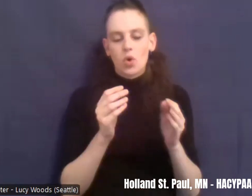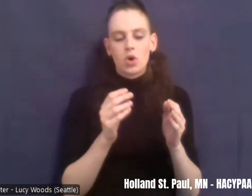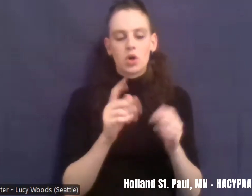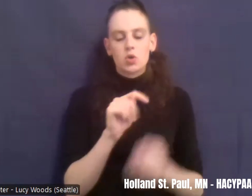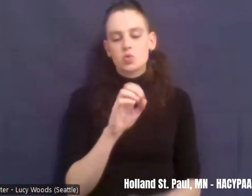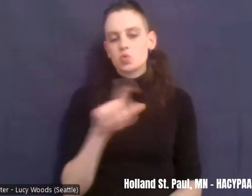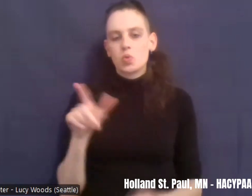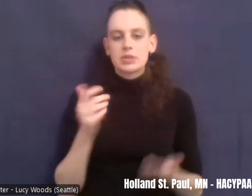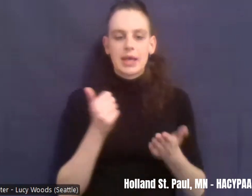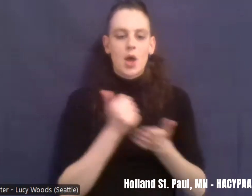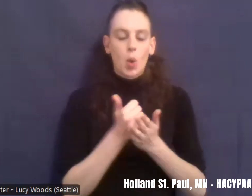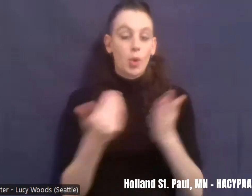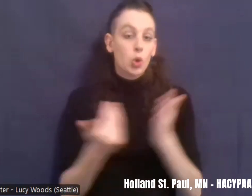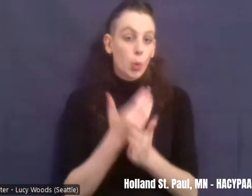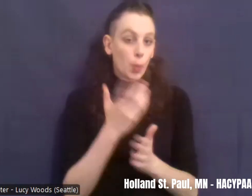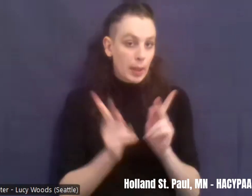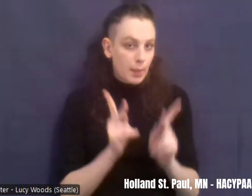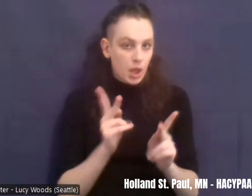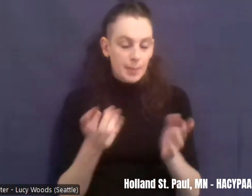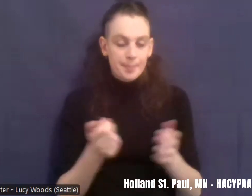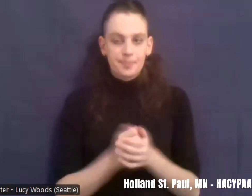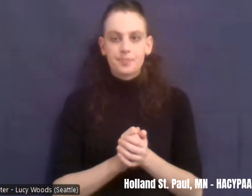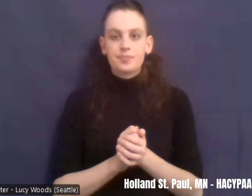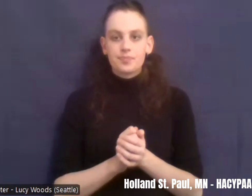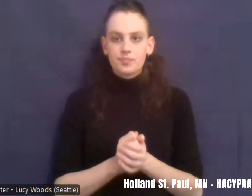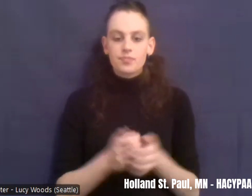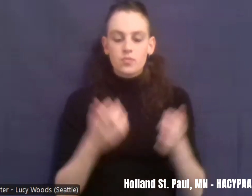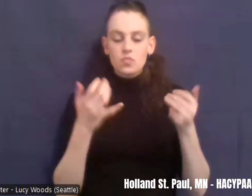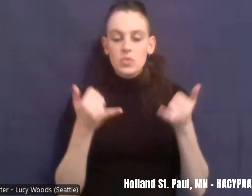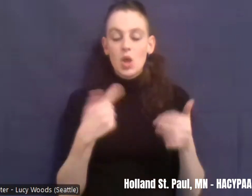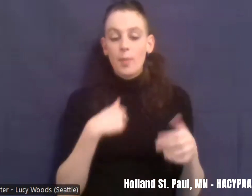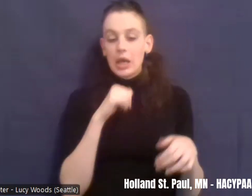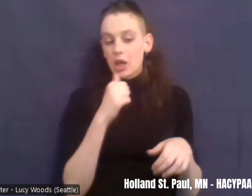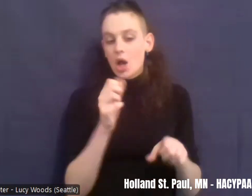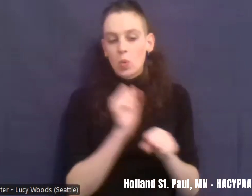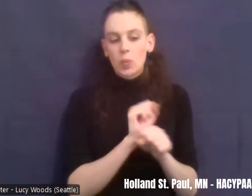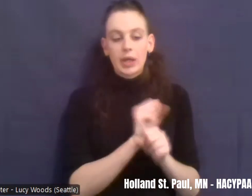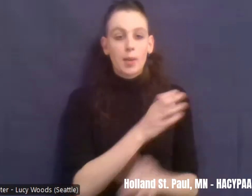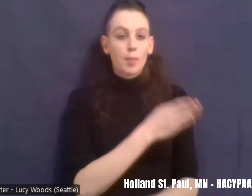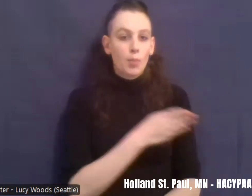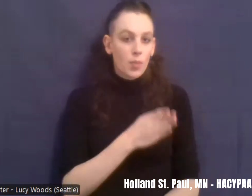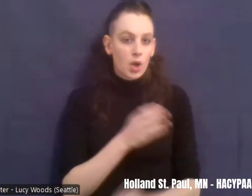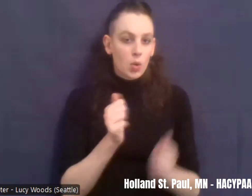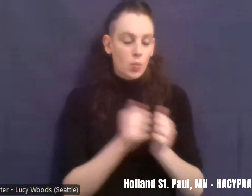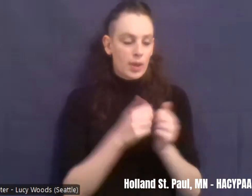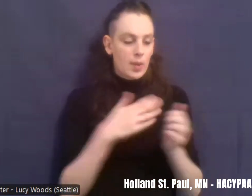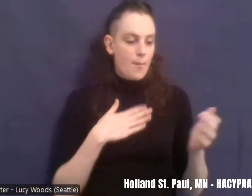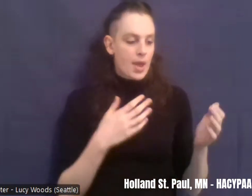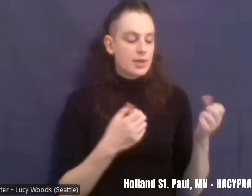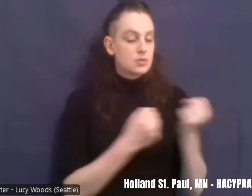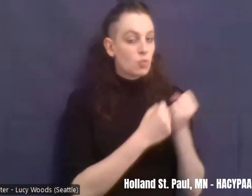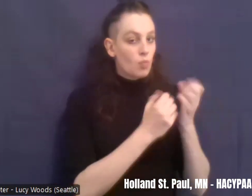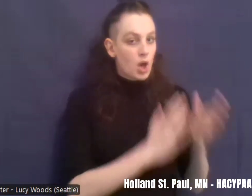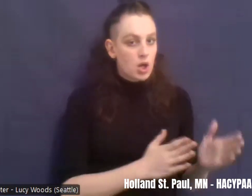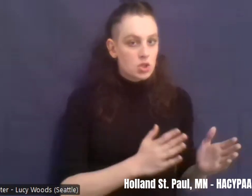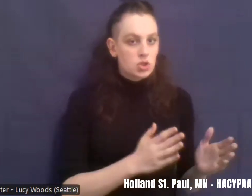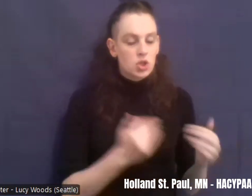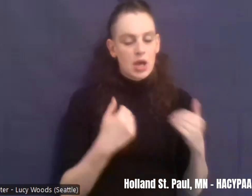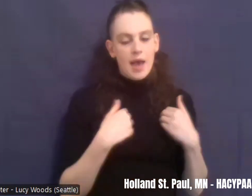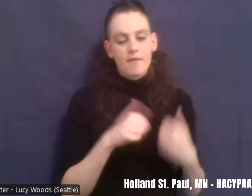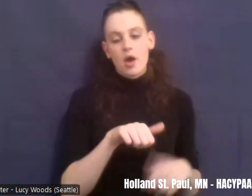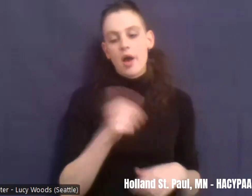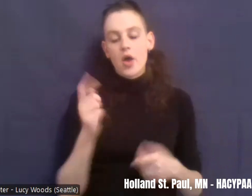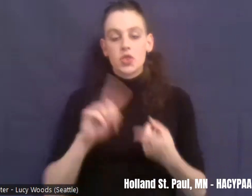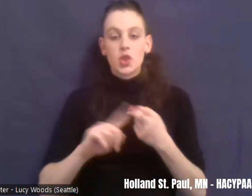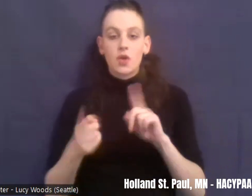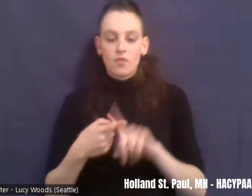And since I'm not currently in the book with my sponsor, I do a weekly big book study with another one of my good friends from